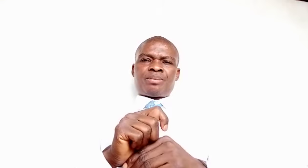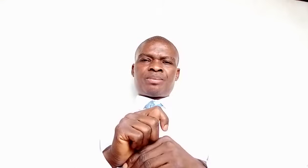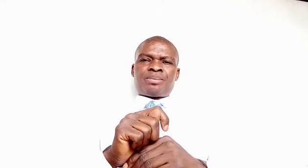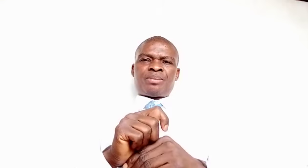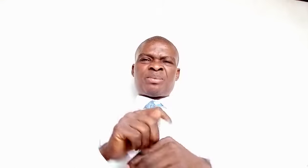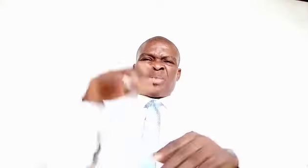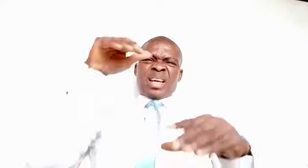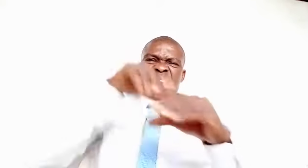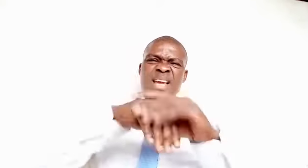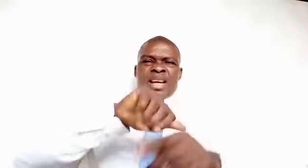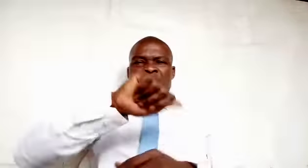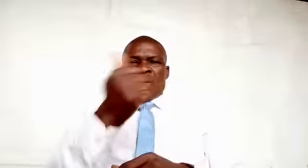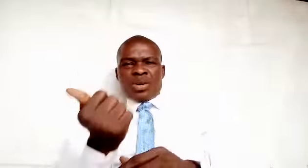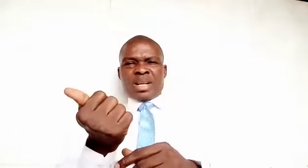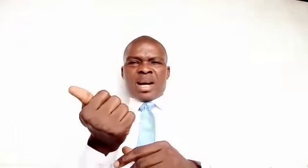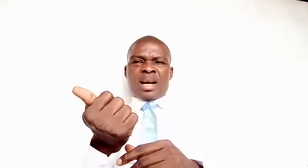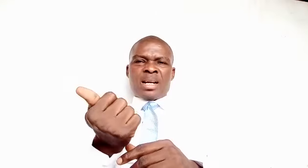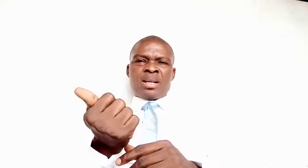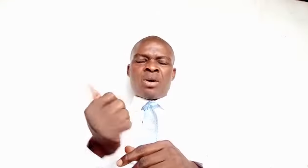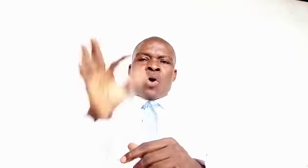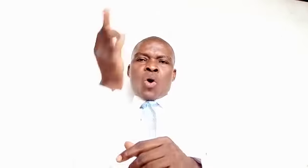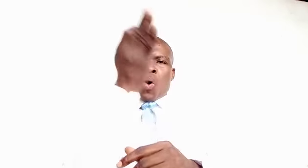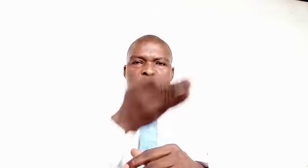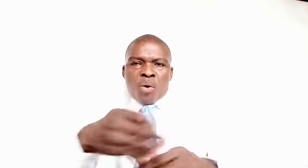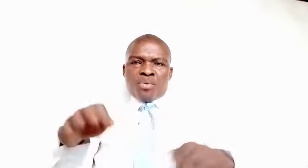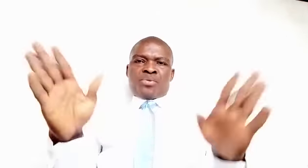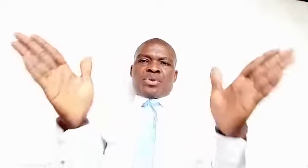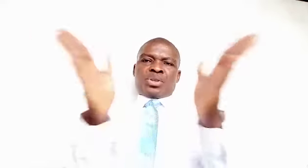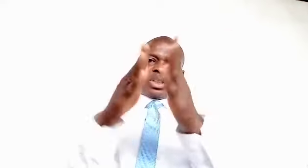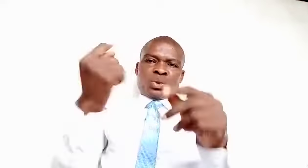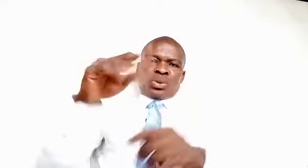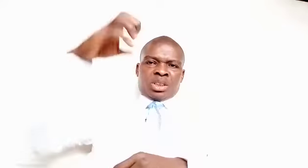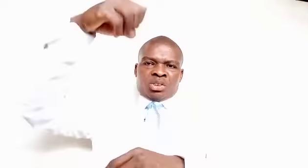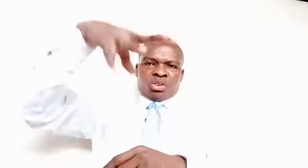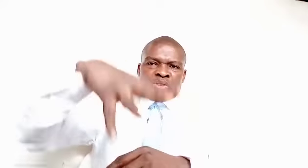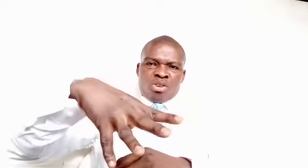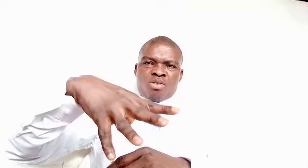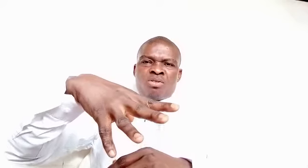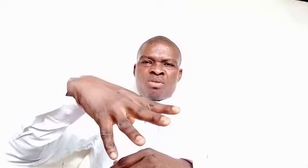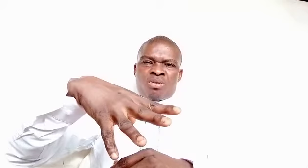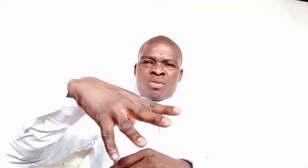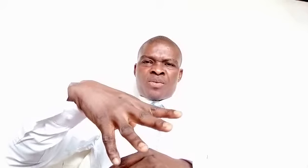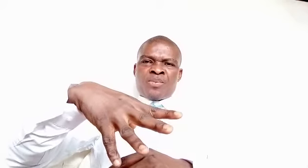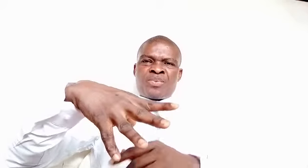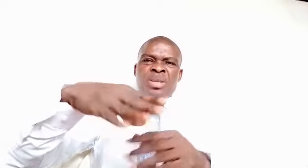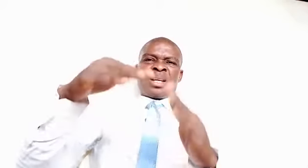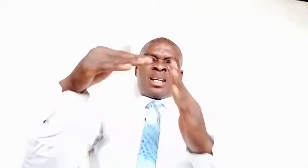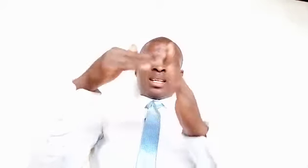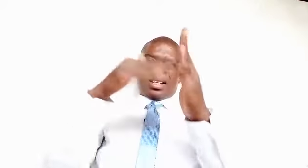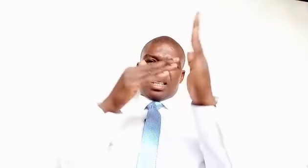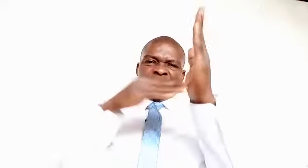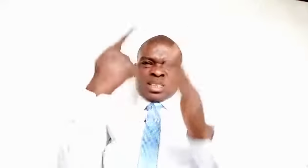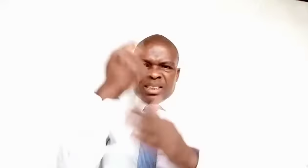In order of closeness to the sun, list the planets.